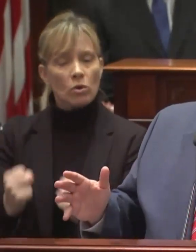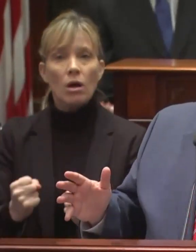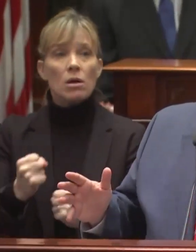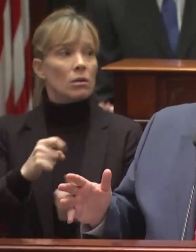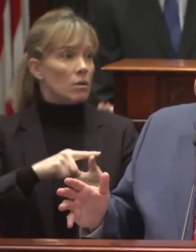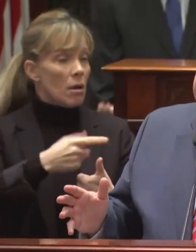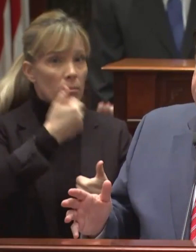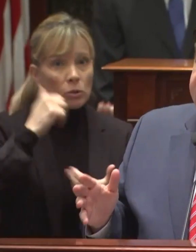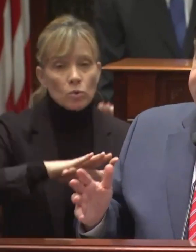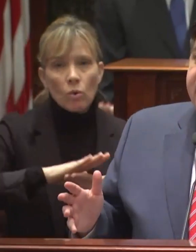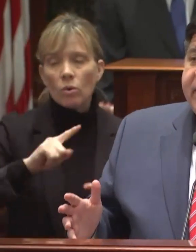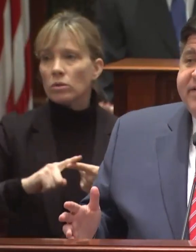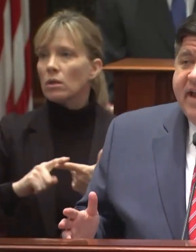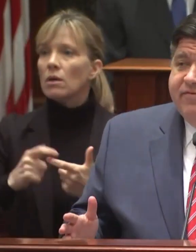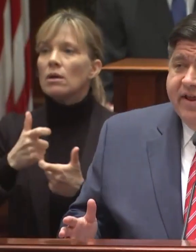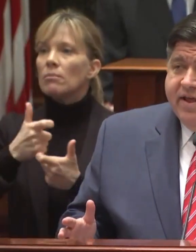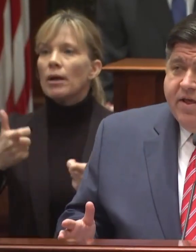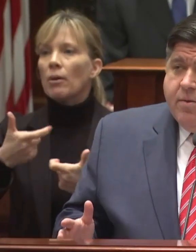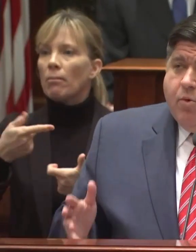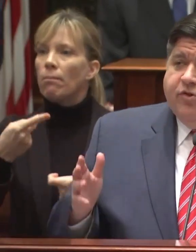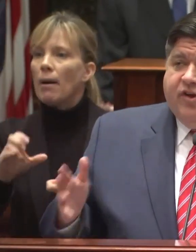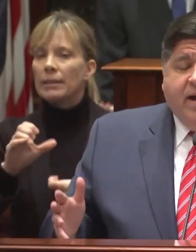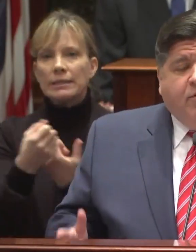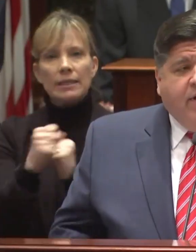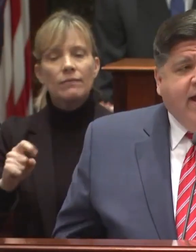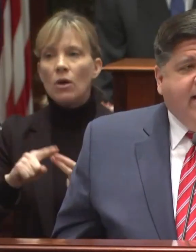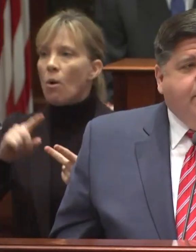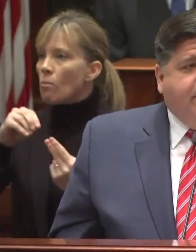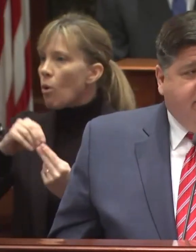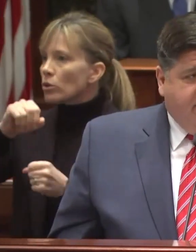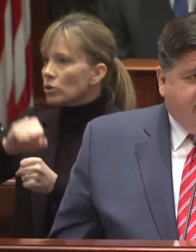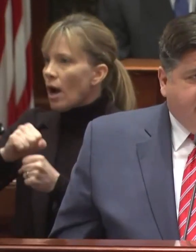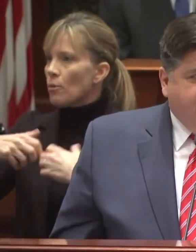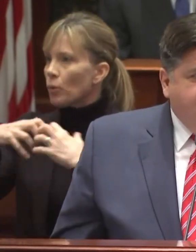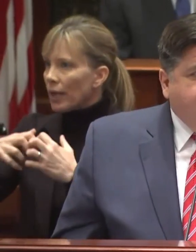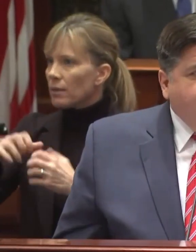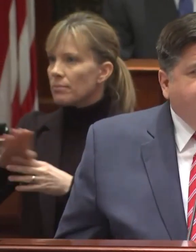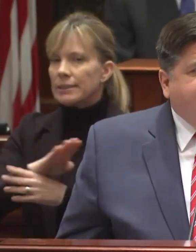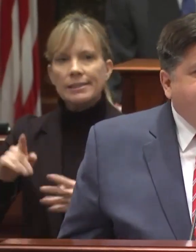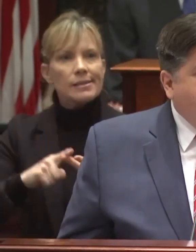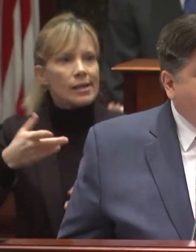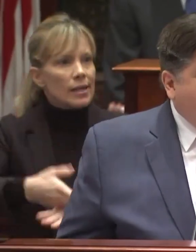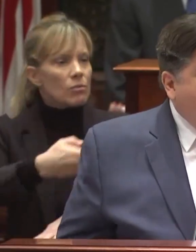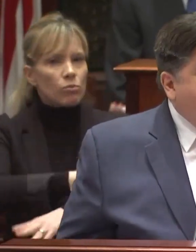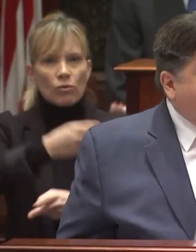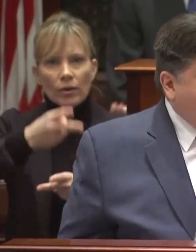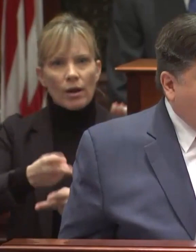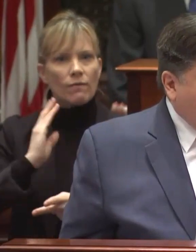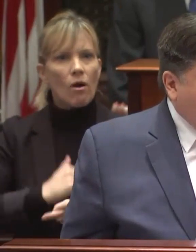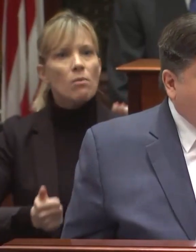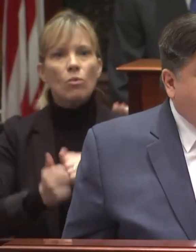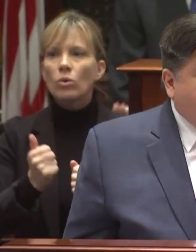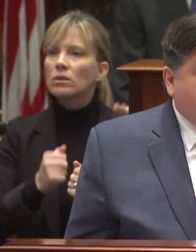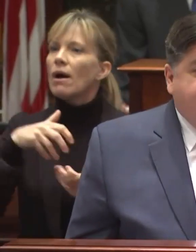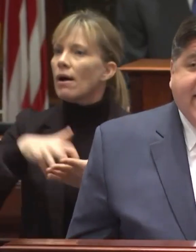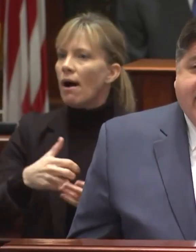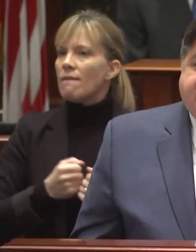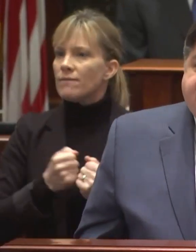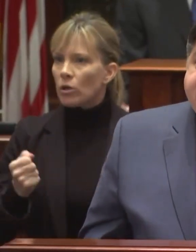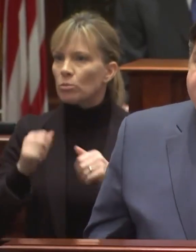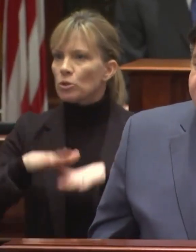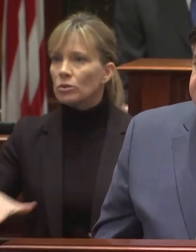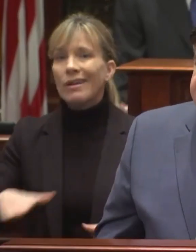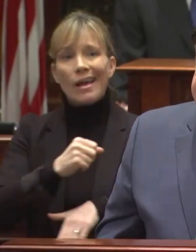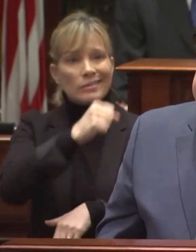better schools, greater public safety, more job-creating businesses, improved care for our most vulnerable children